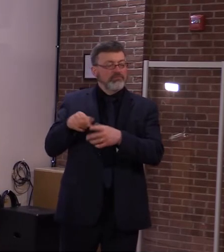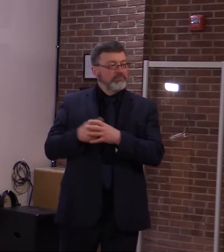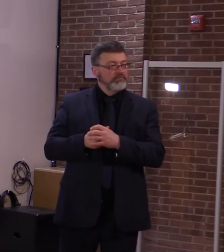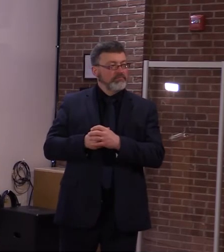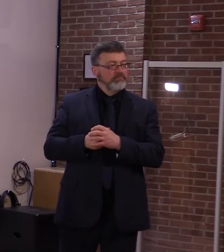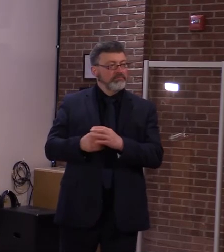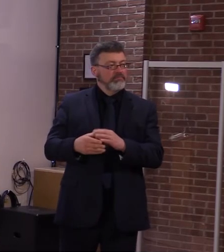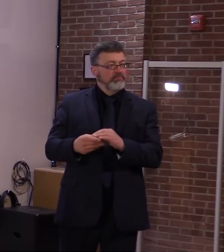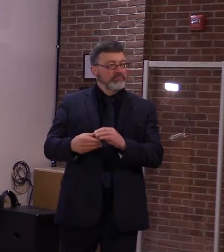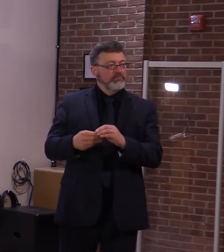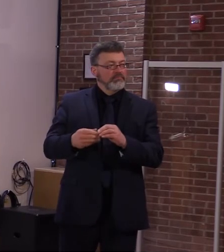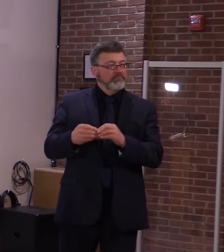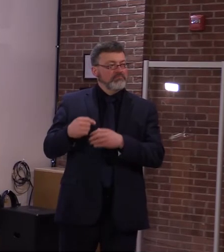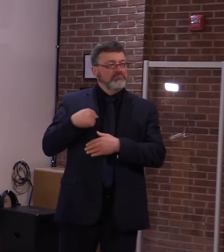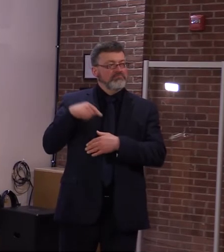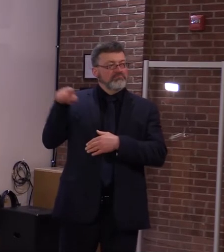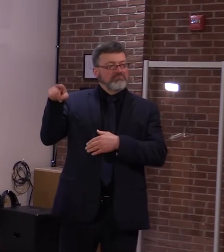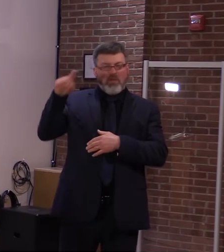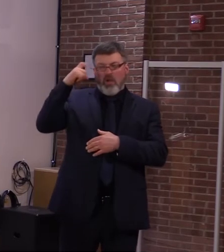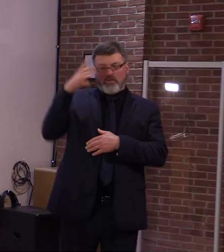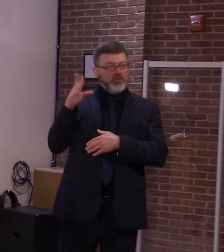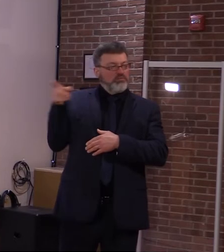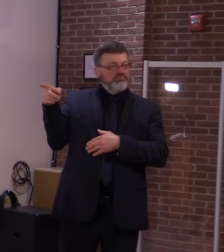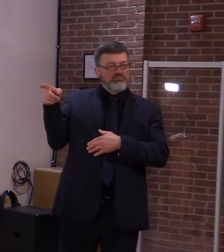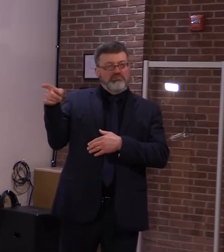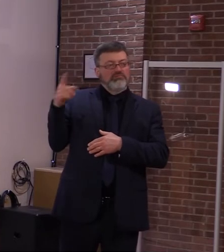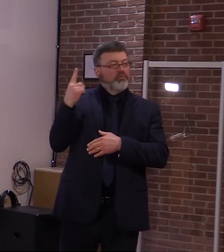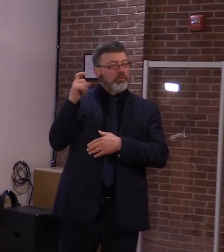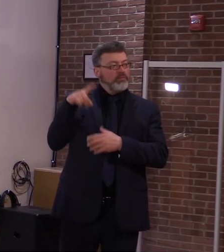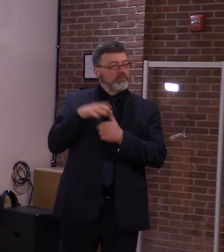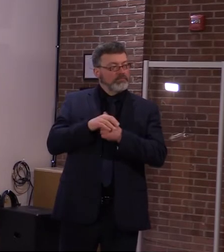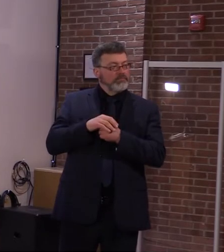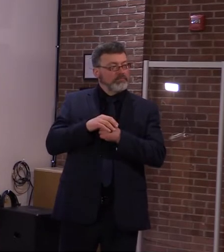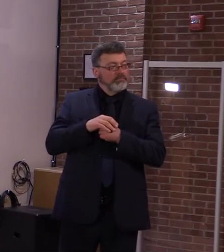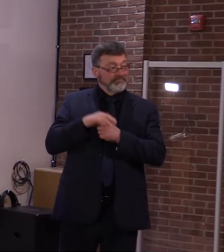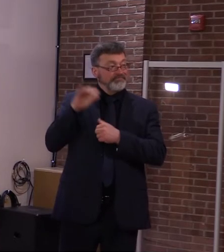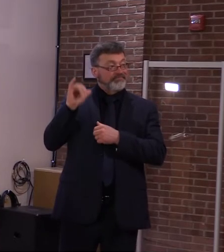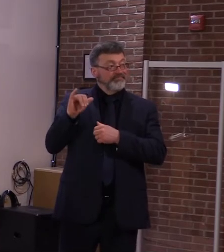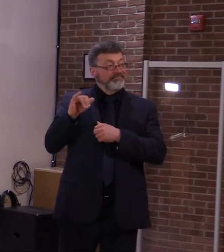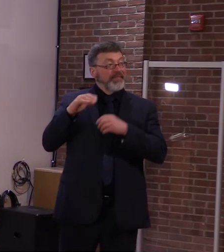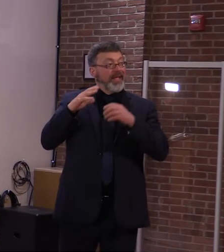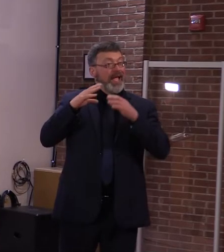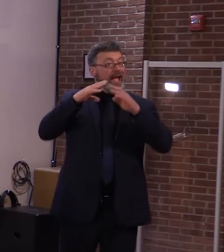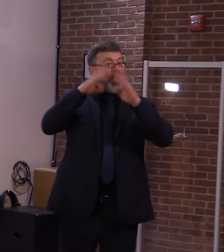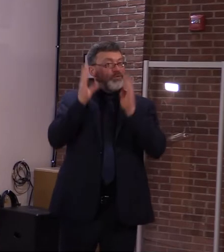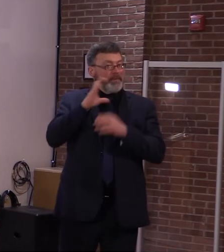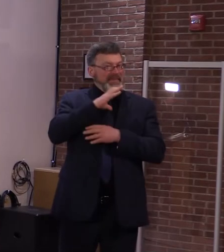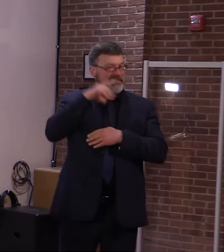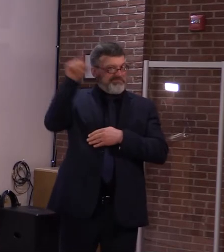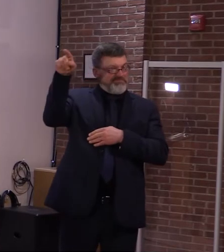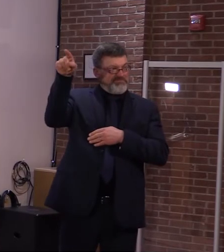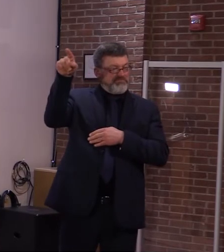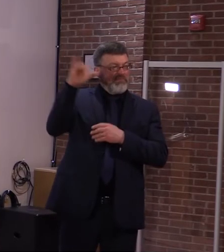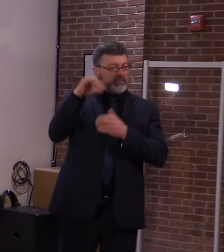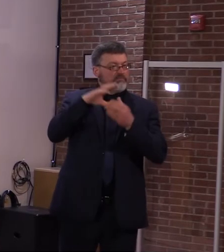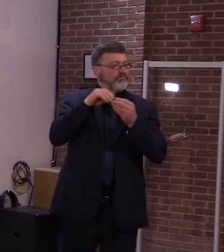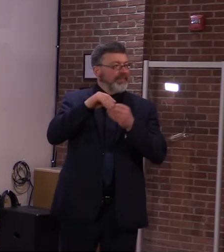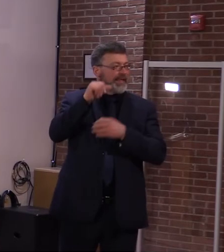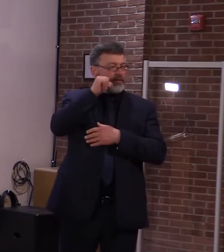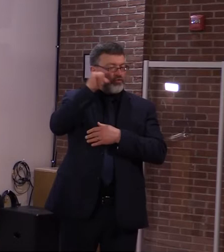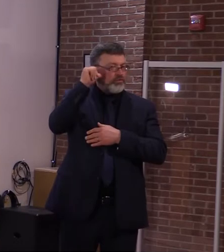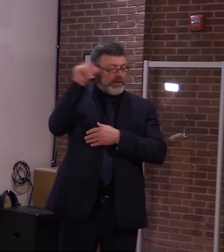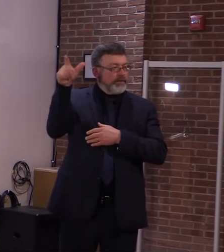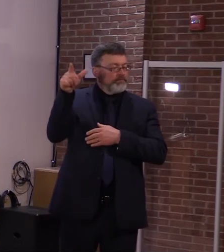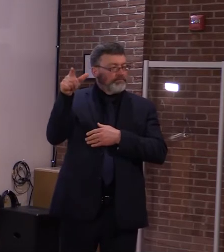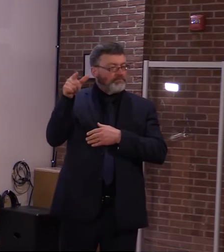Yeah, question for Governor Scott. Yesterday in the House Committee on Healthcare, parents and pediatricians gave testimony on lengthy wait